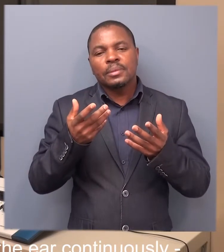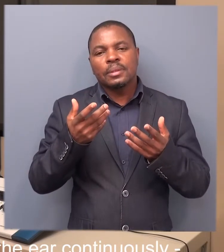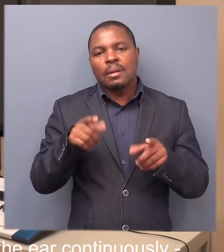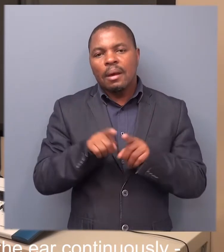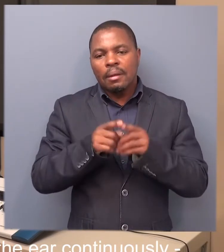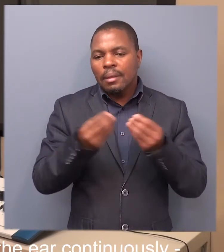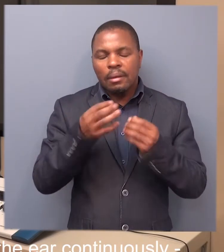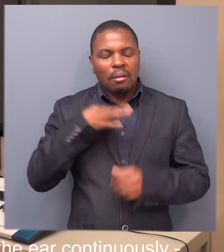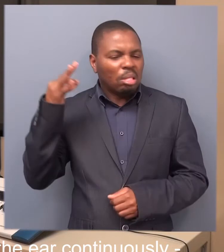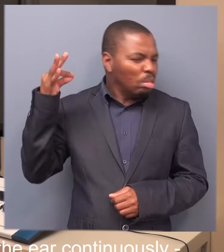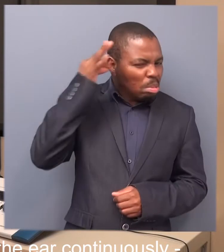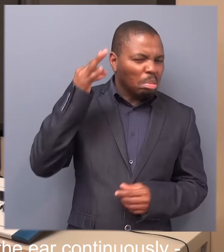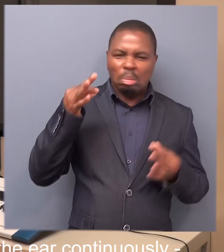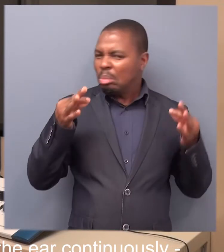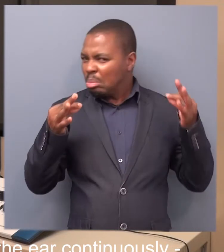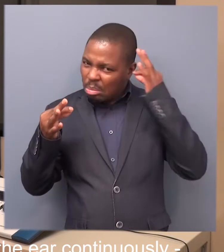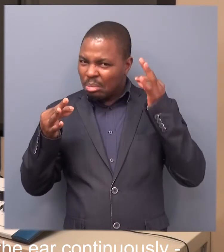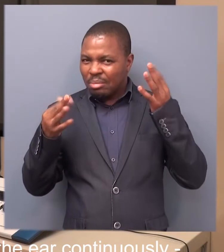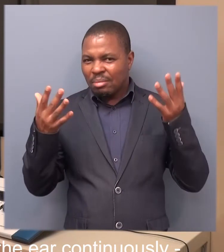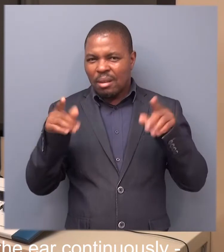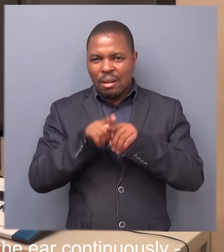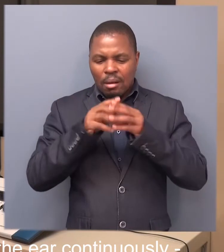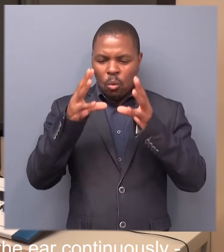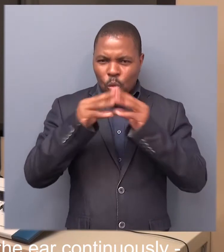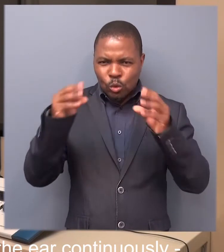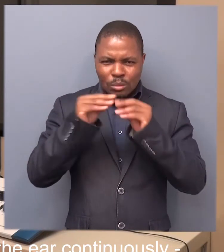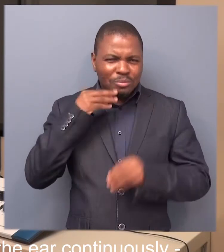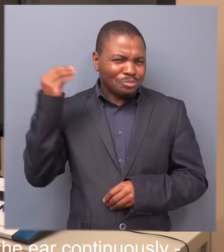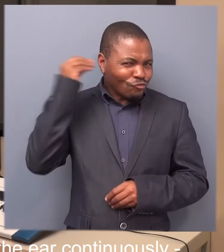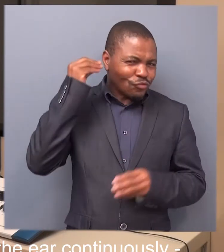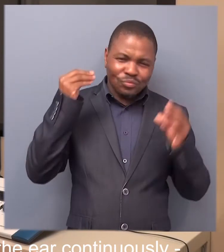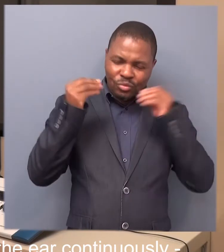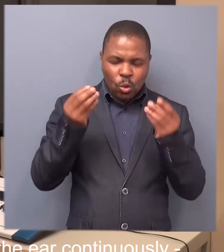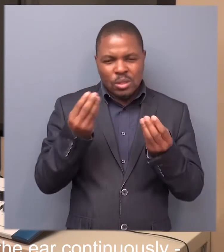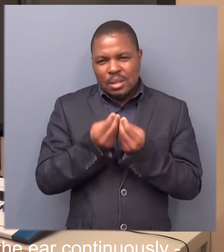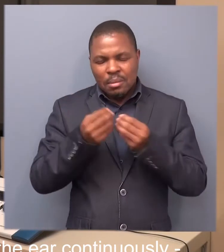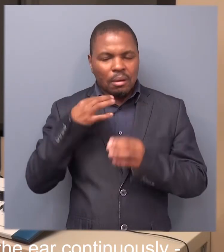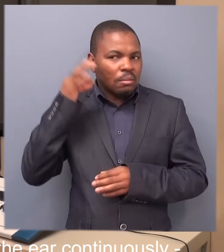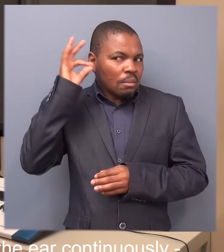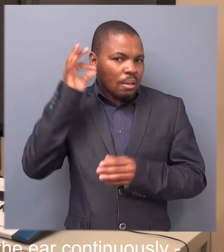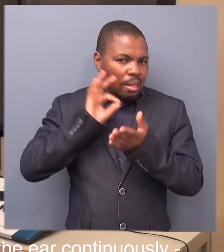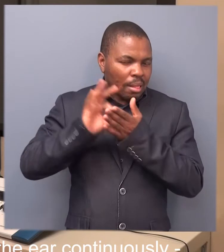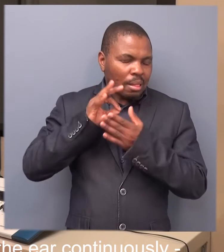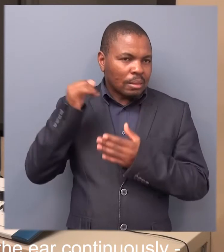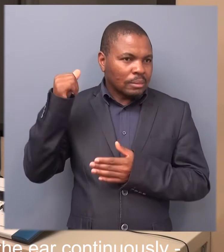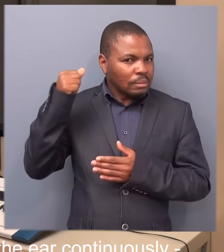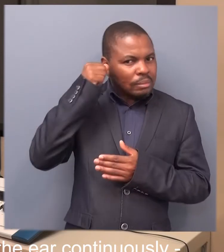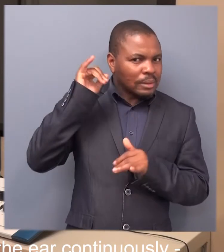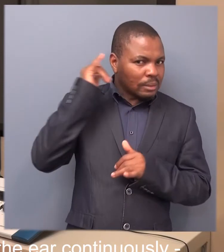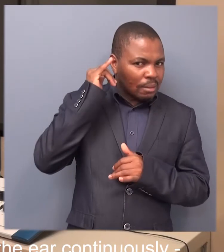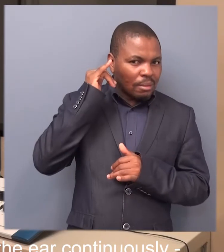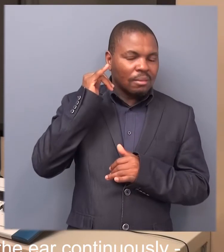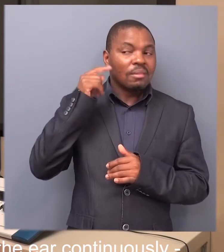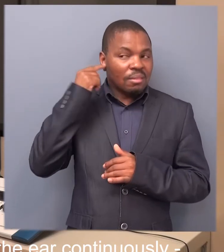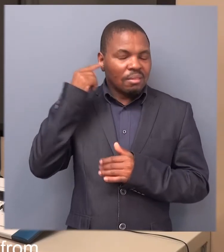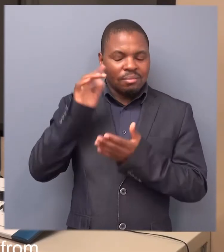sticking things in the ear, so if there's cotton buds or something to clean the ear is being stuck into the ear continuously, we